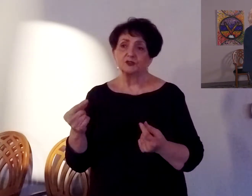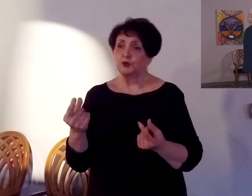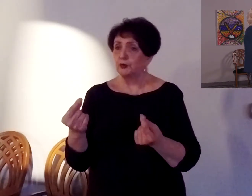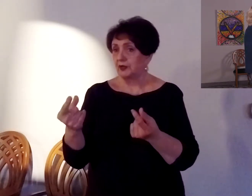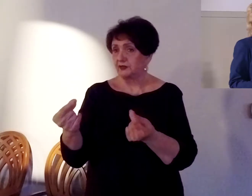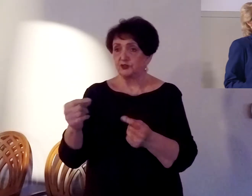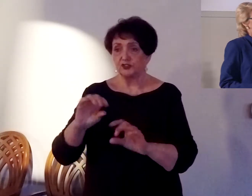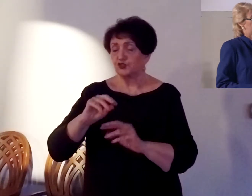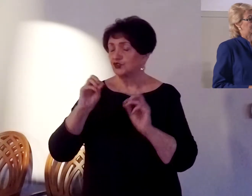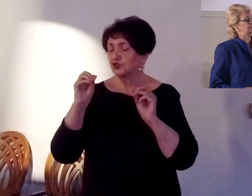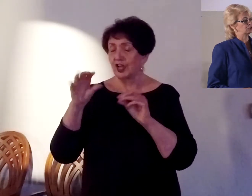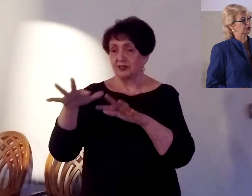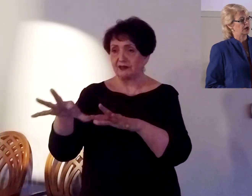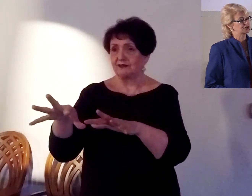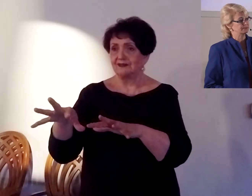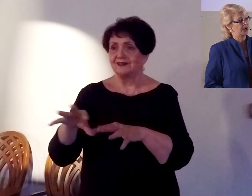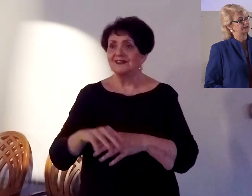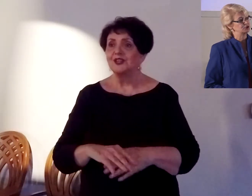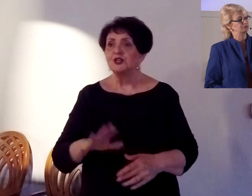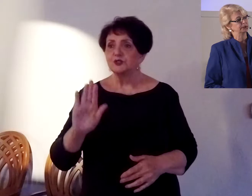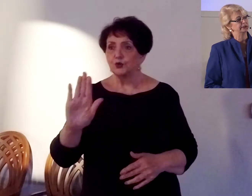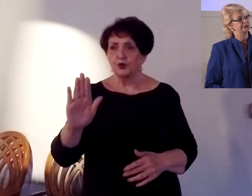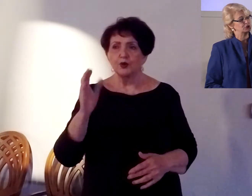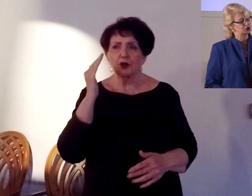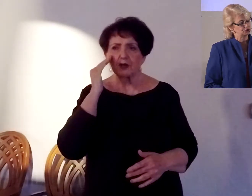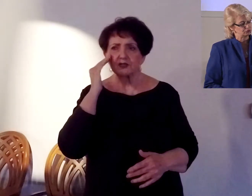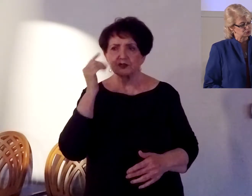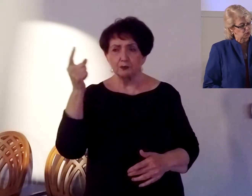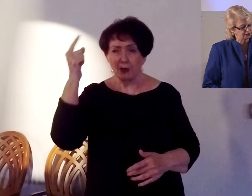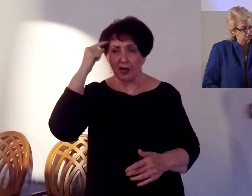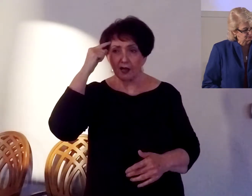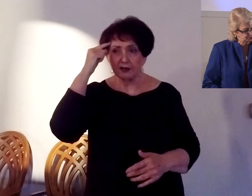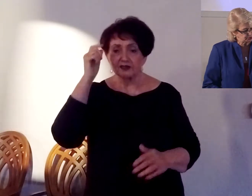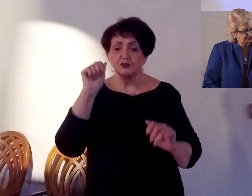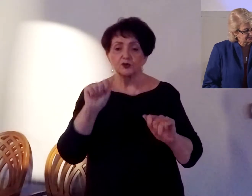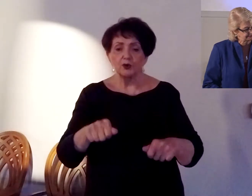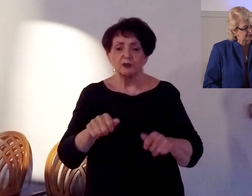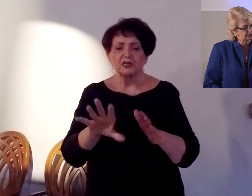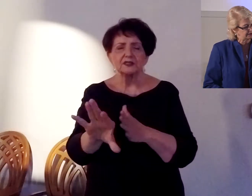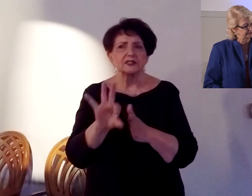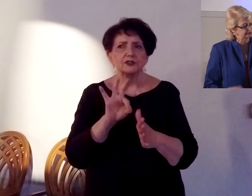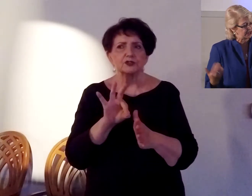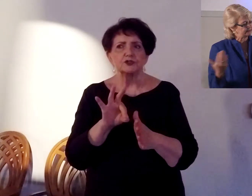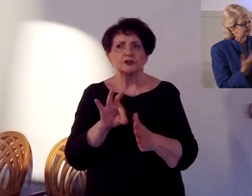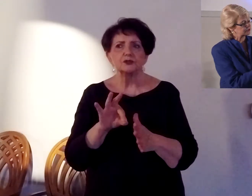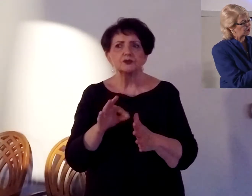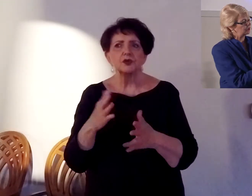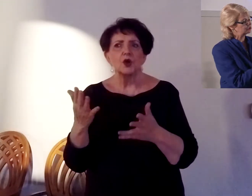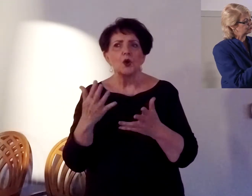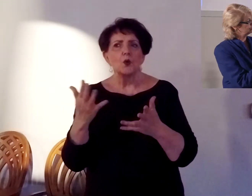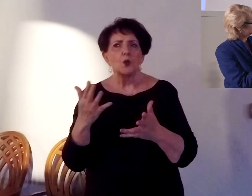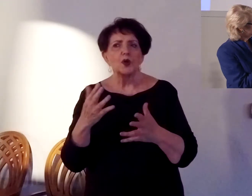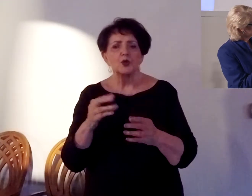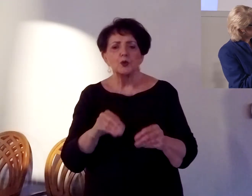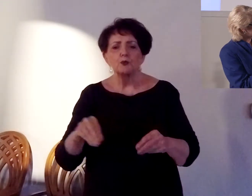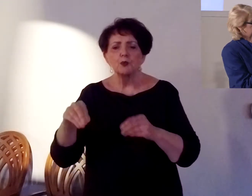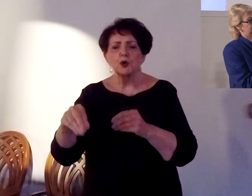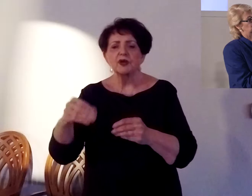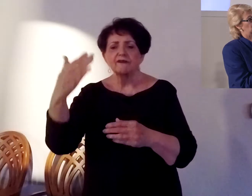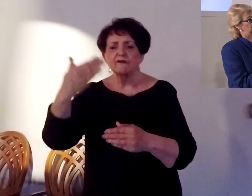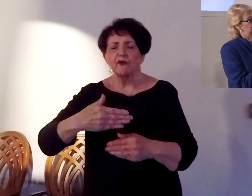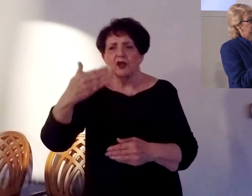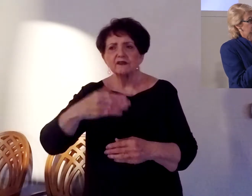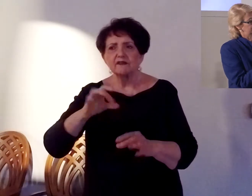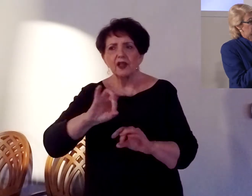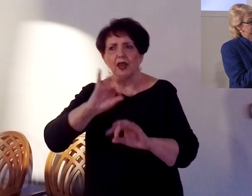Shining. So the conscious mind, your conscious mind, is your ability to choose what you put in front of the light that is going to project